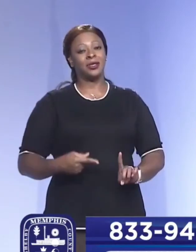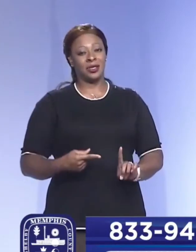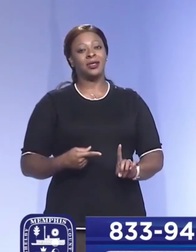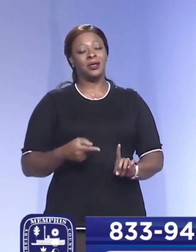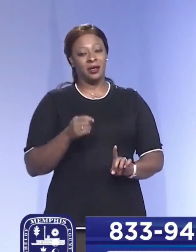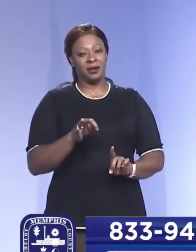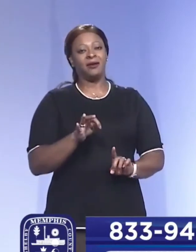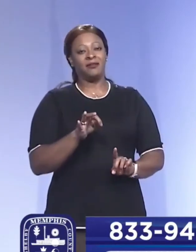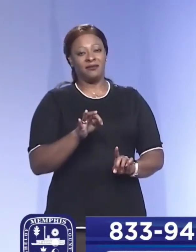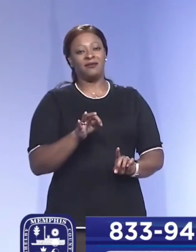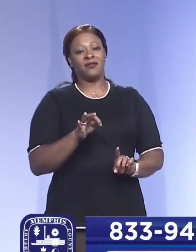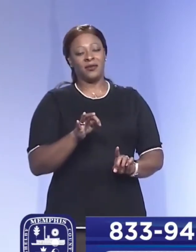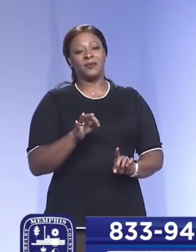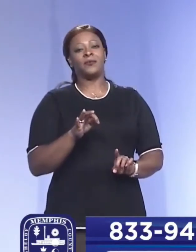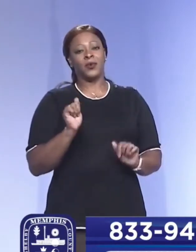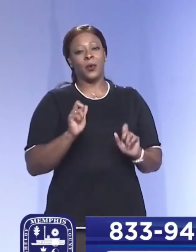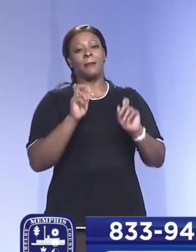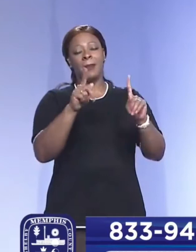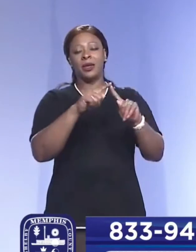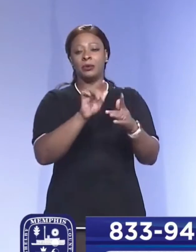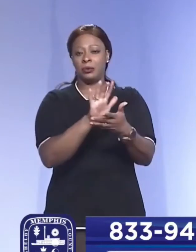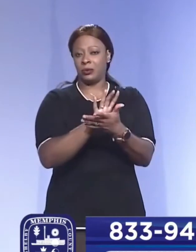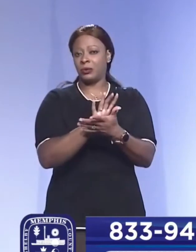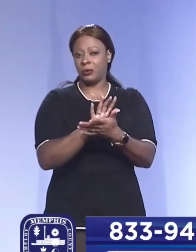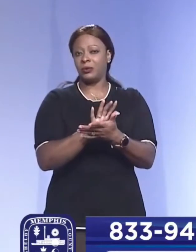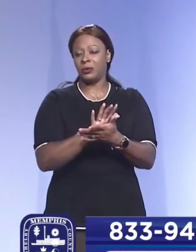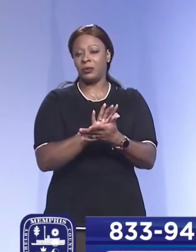the going back to school